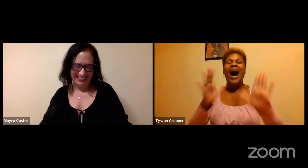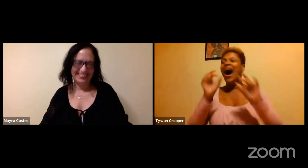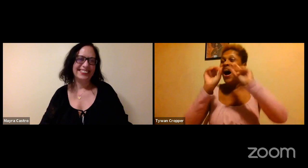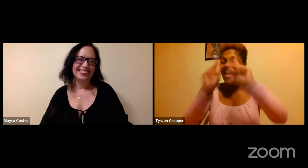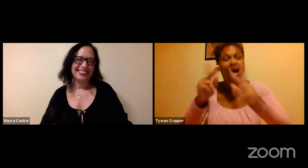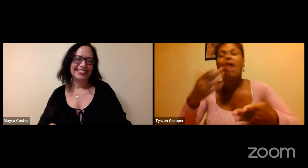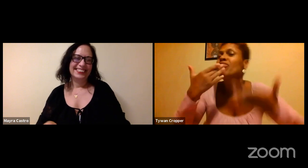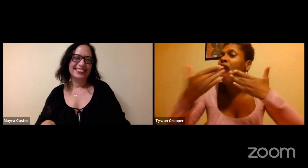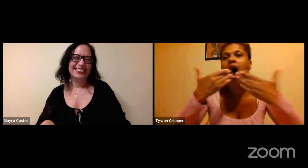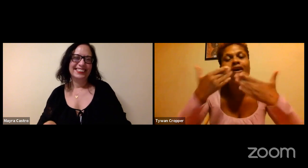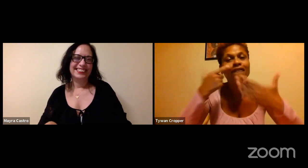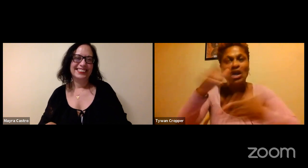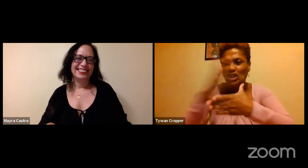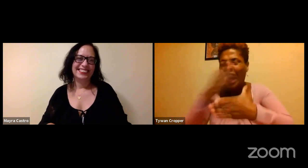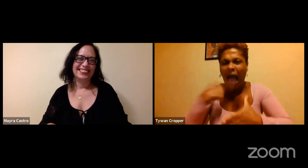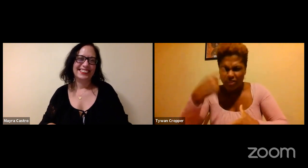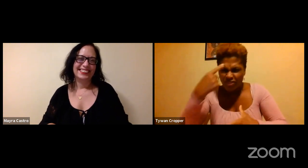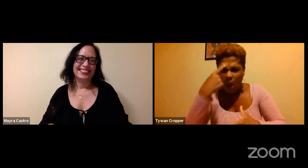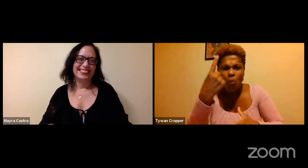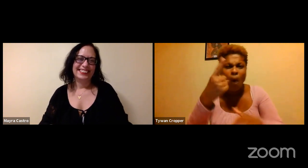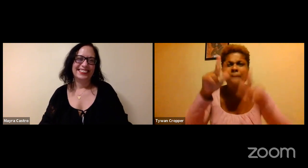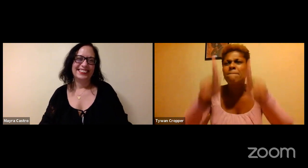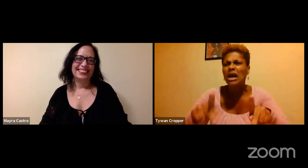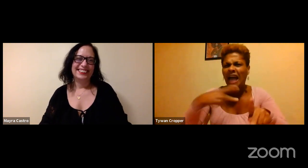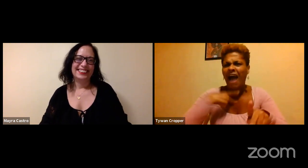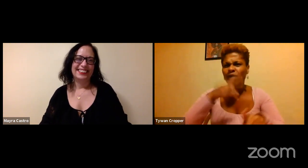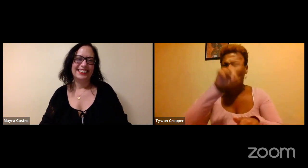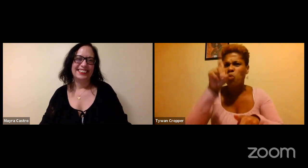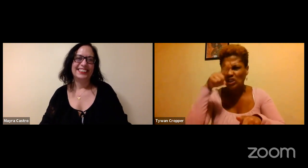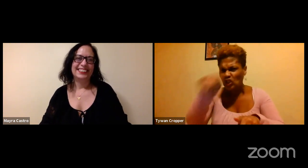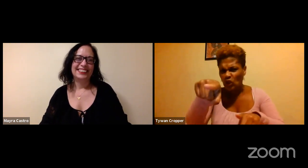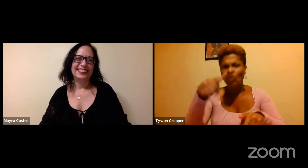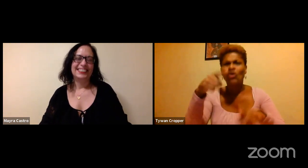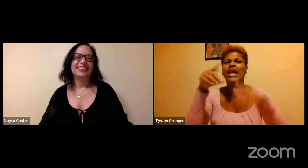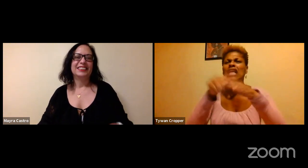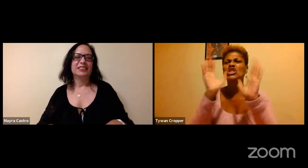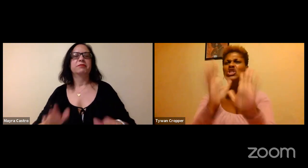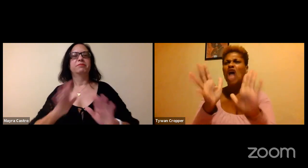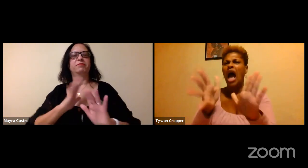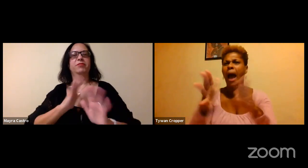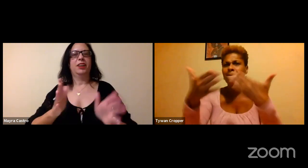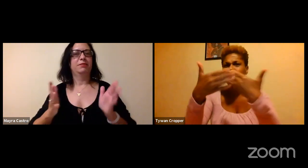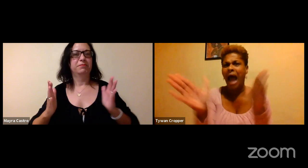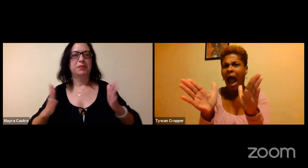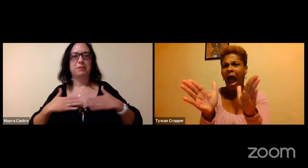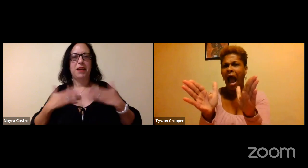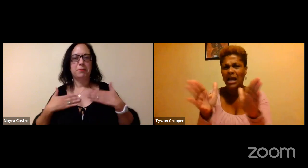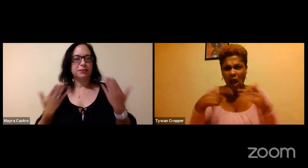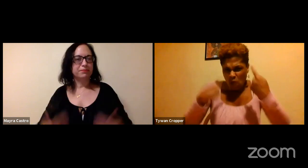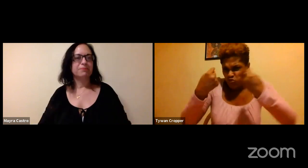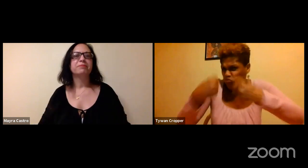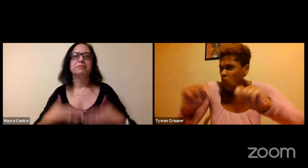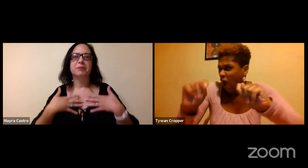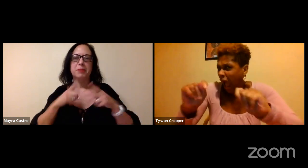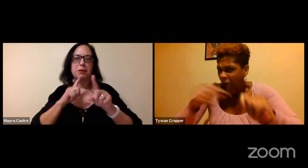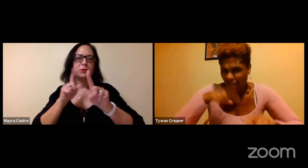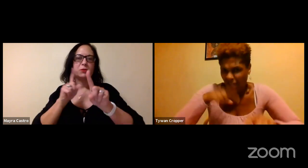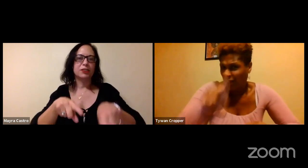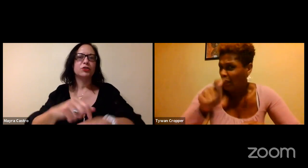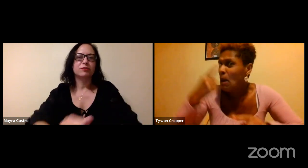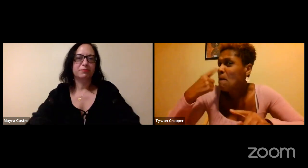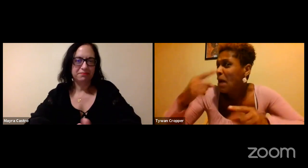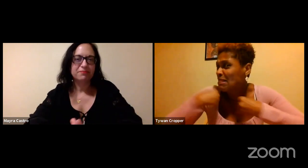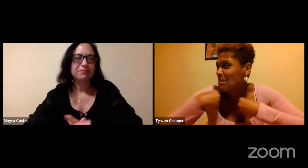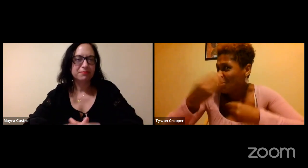and some of your culture. Oh, thank you for sharing this with us. There is one person that has a question in the chat